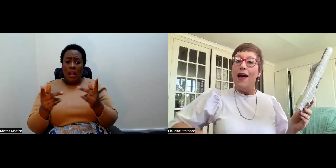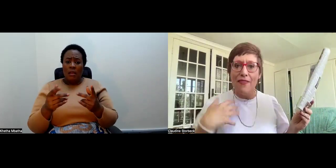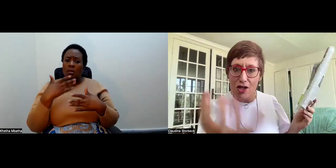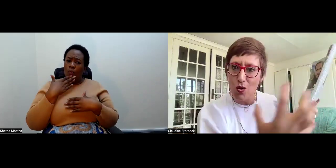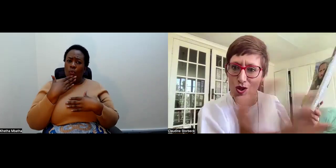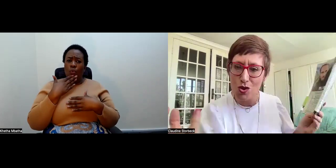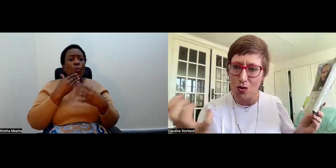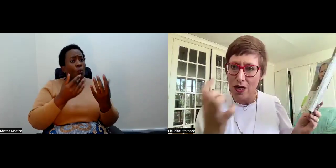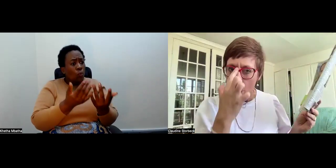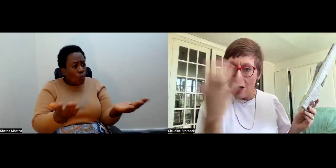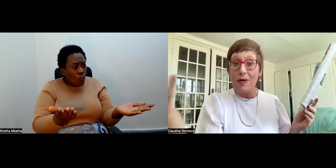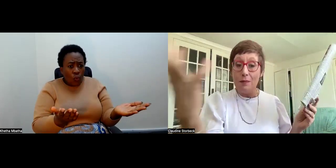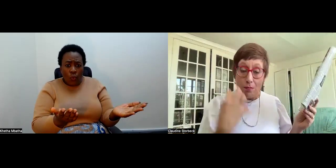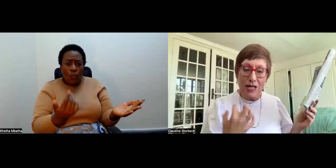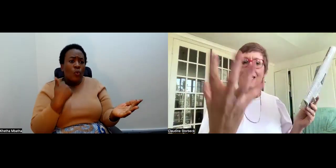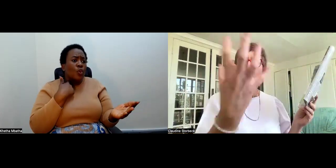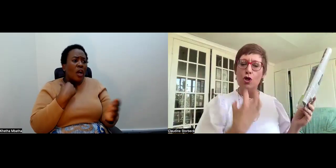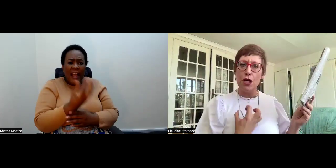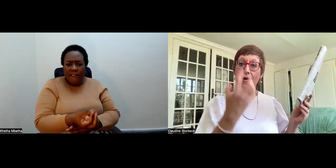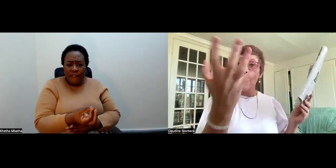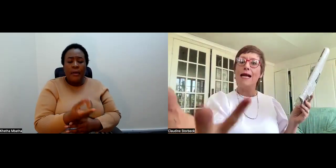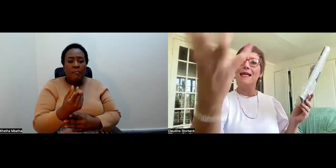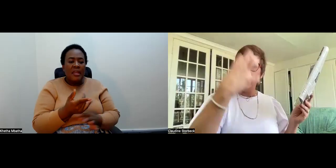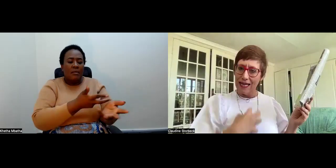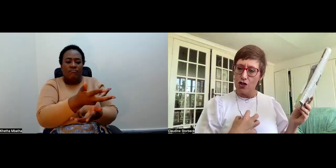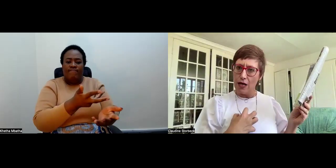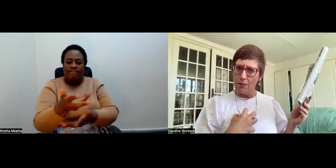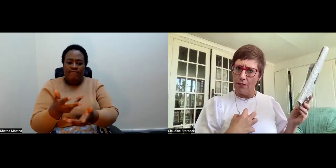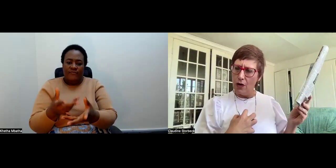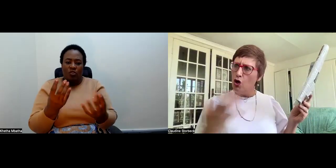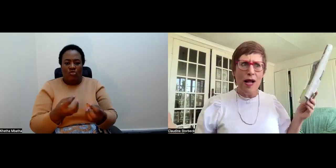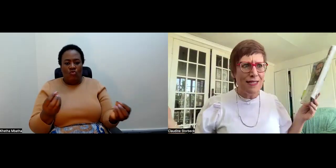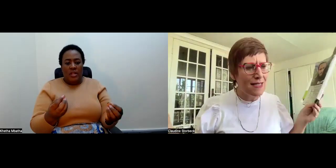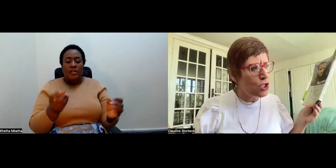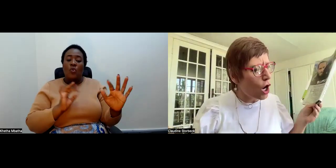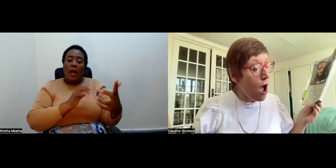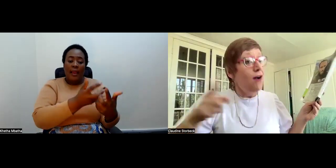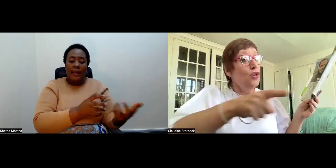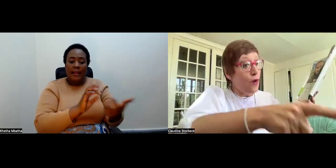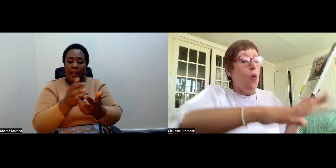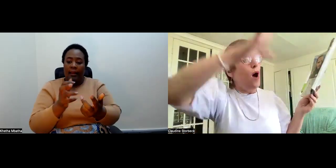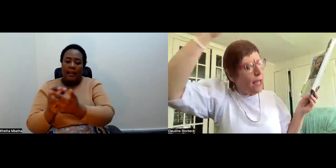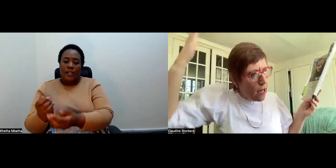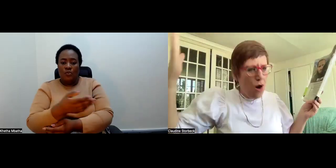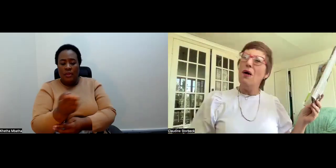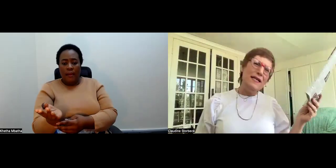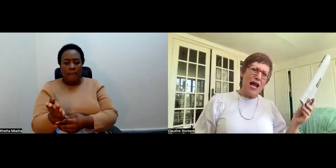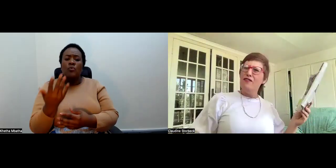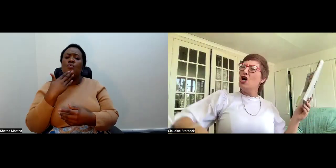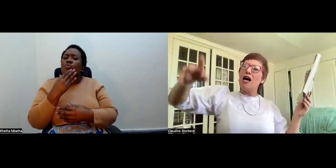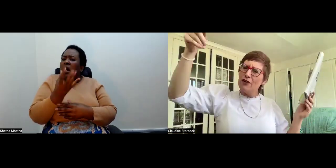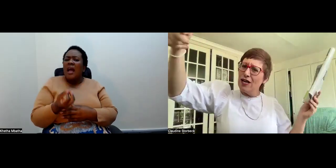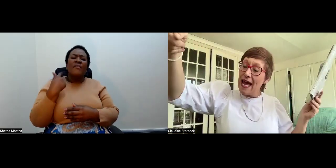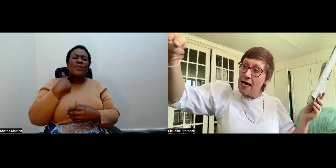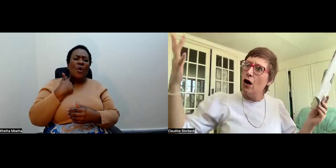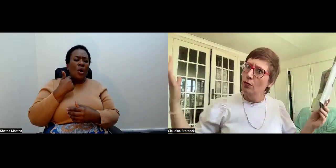dog? And then I'll talk to the children. So I'm going to be bringing in book sharing and linking it to them. Who else has a dog? Oh no, I don't have